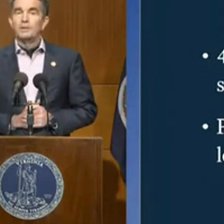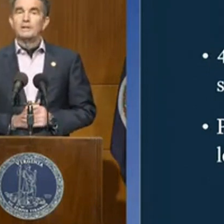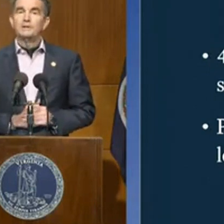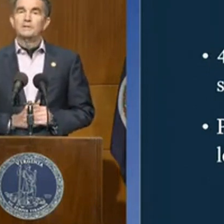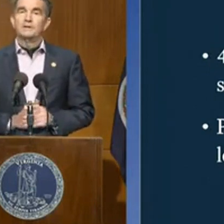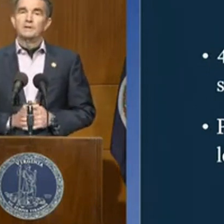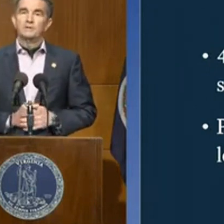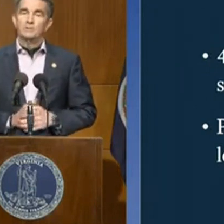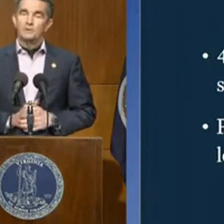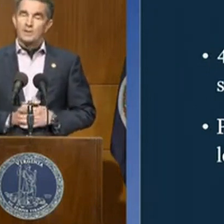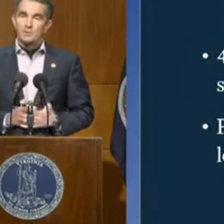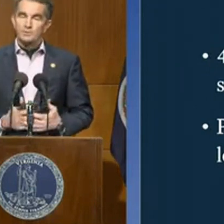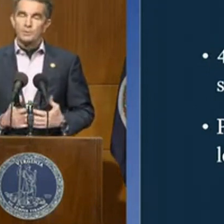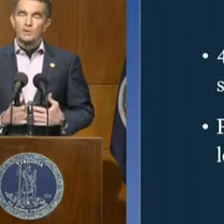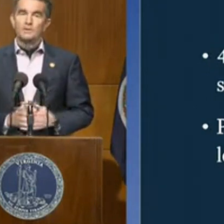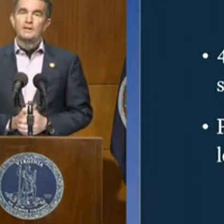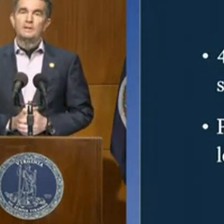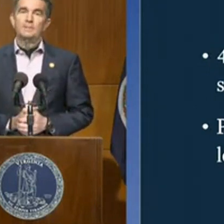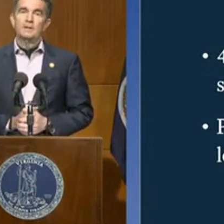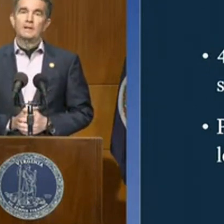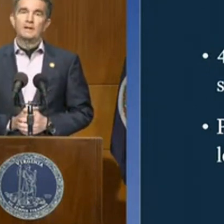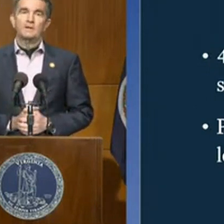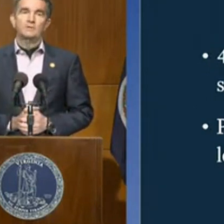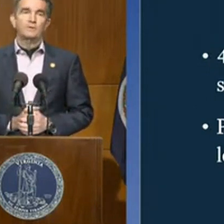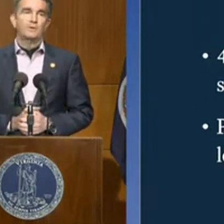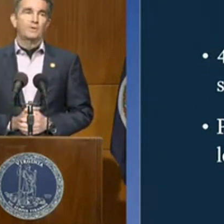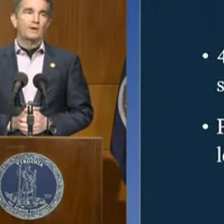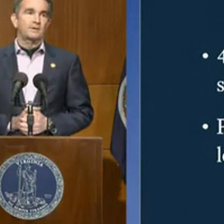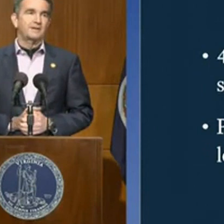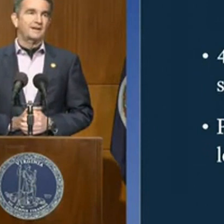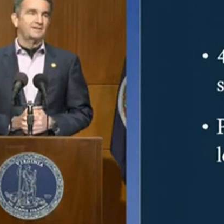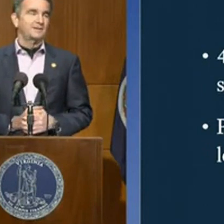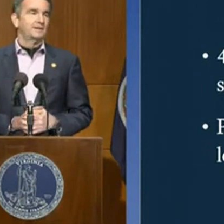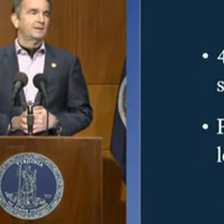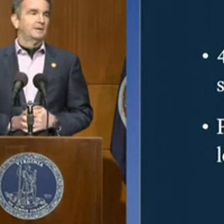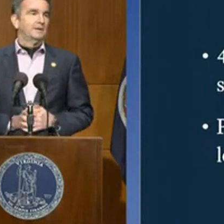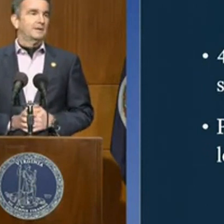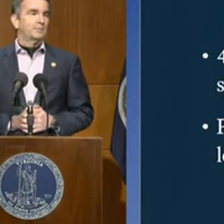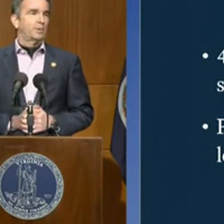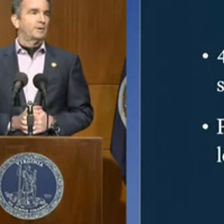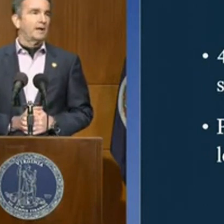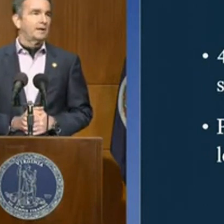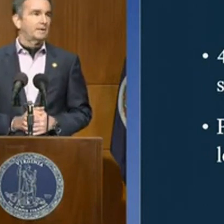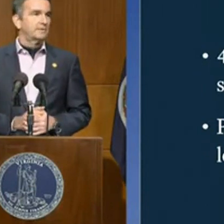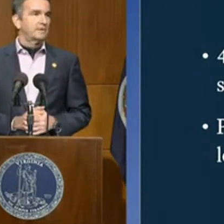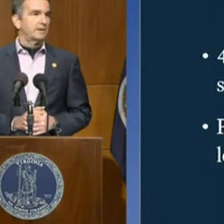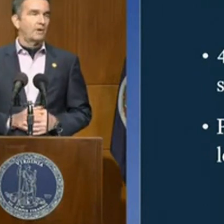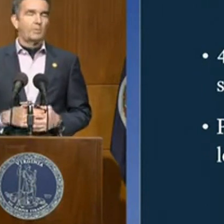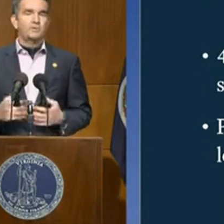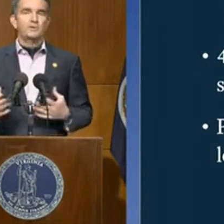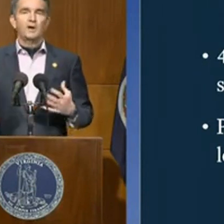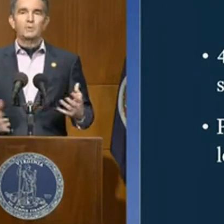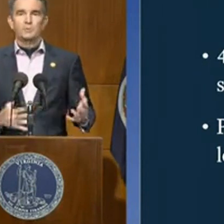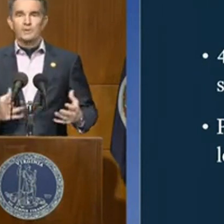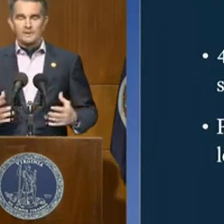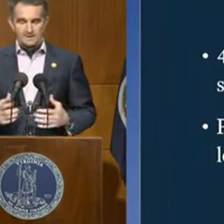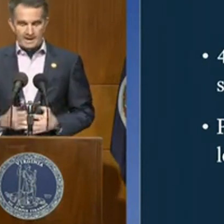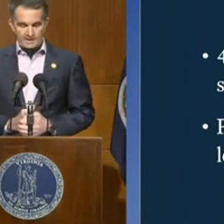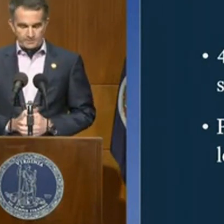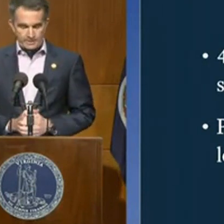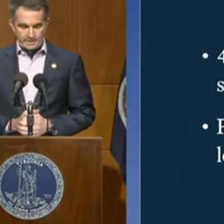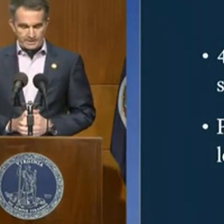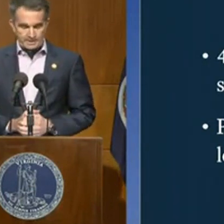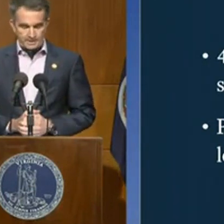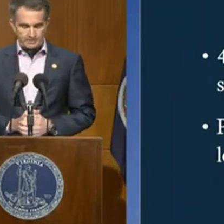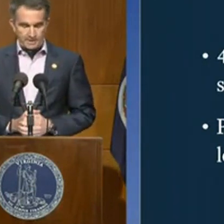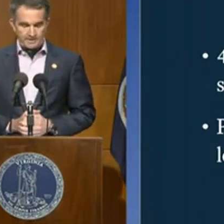so pleased that she was able to join our team, and as you've heard, our testing per day has almost doubled within the